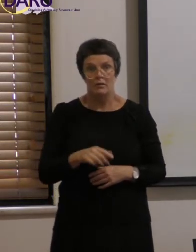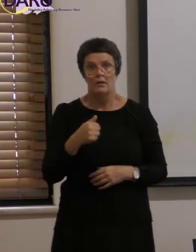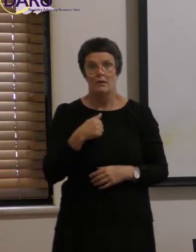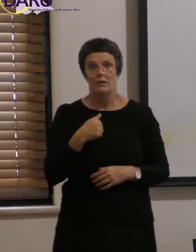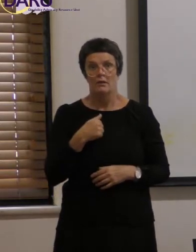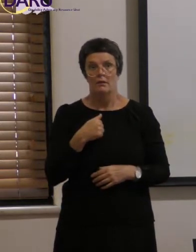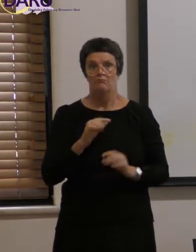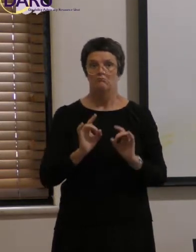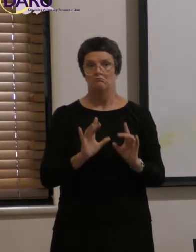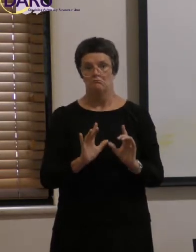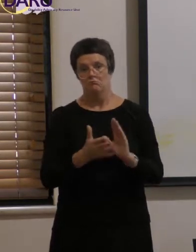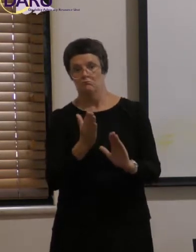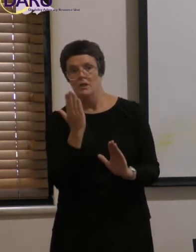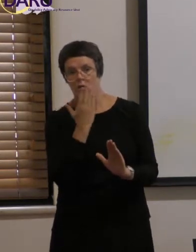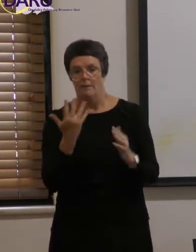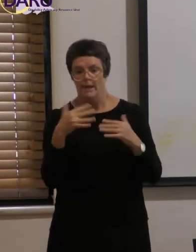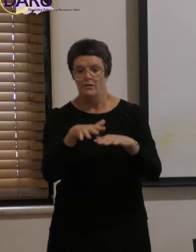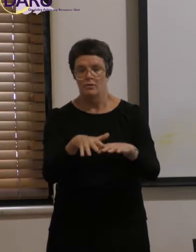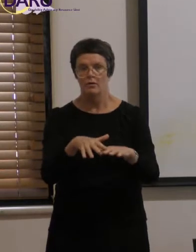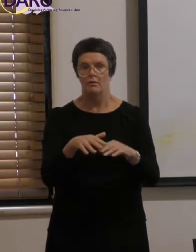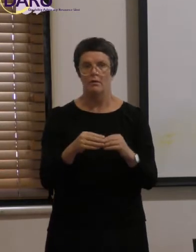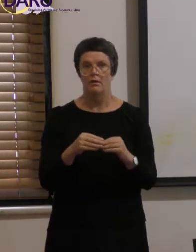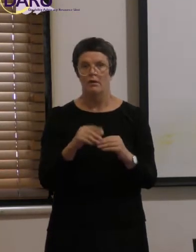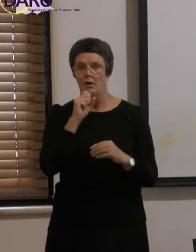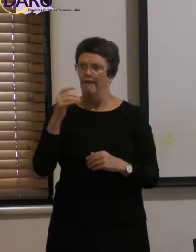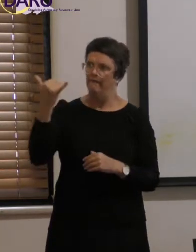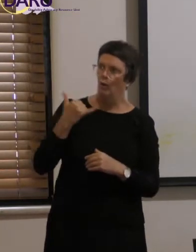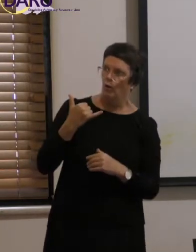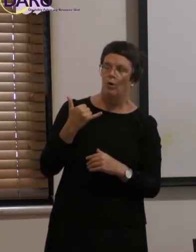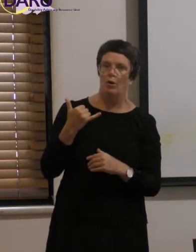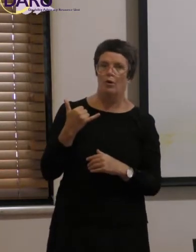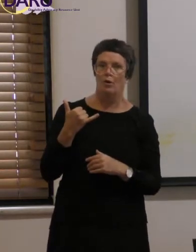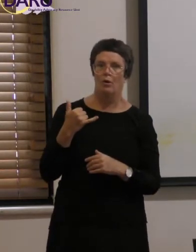mainstream school that we would get calls, saying,